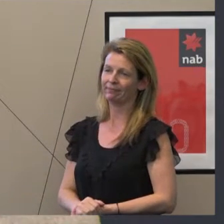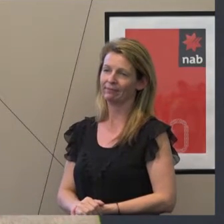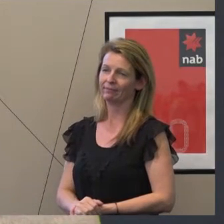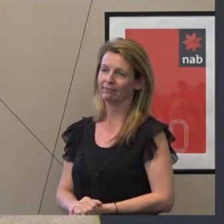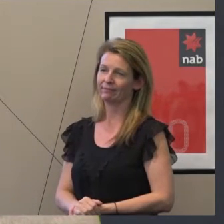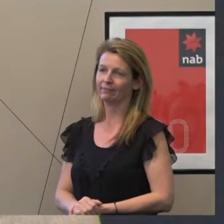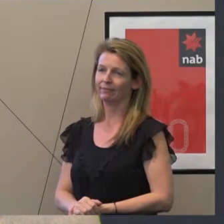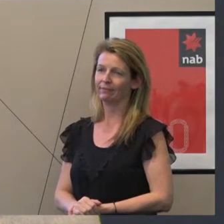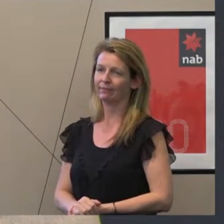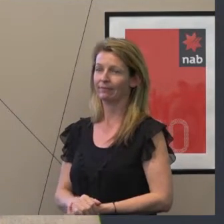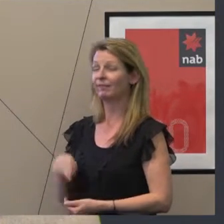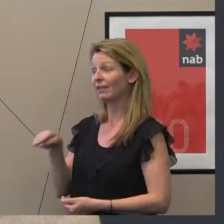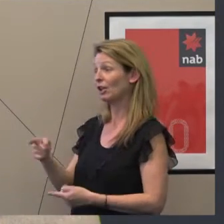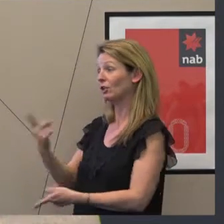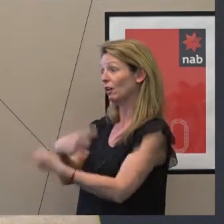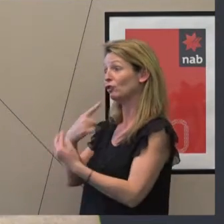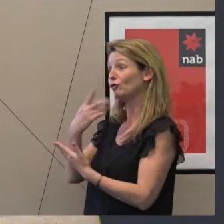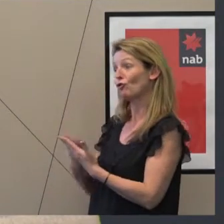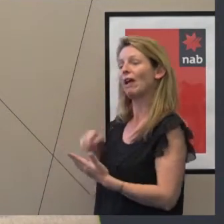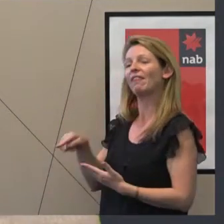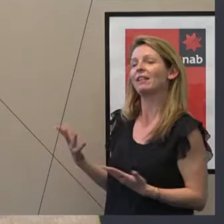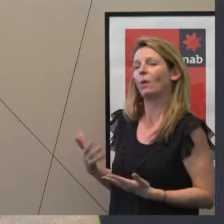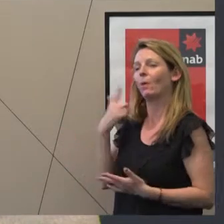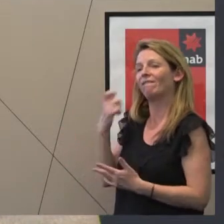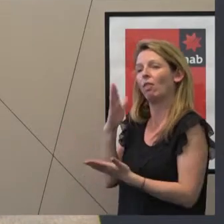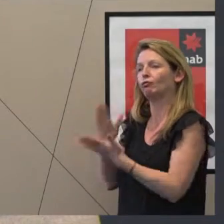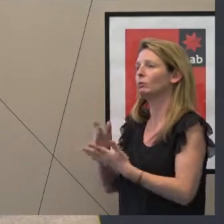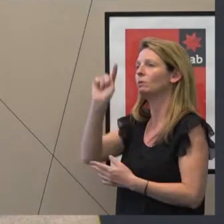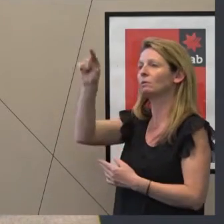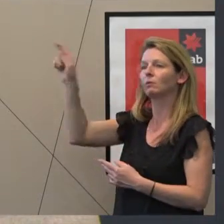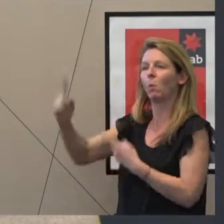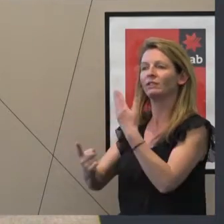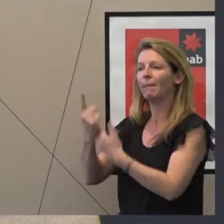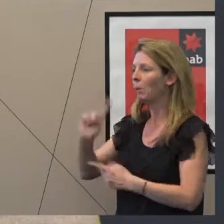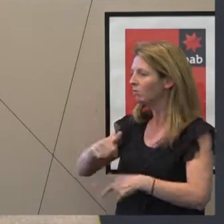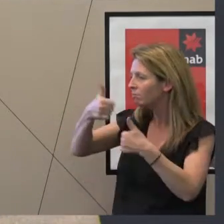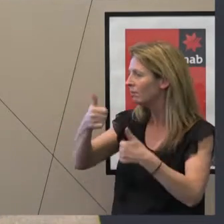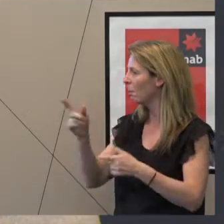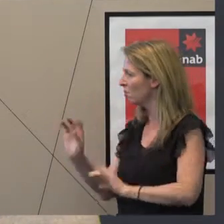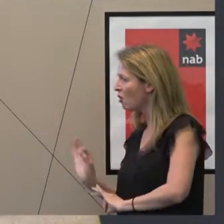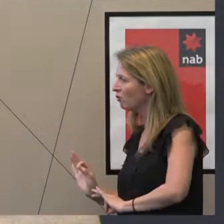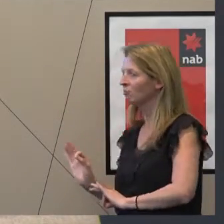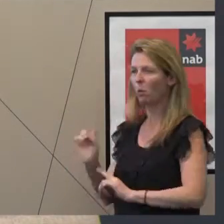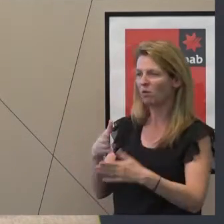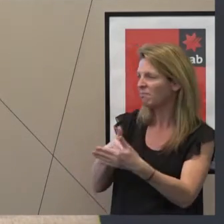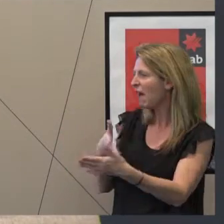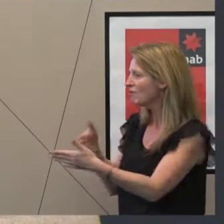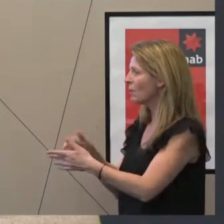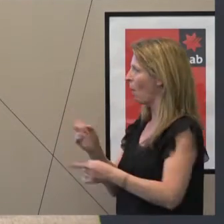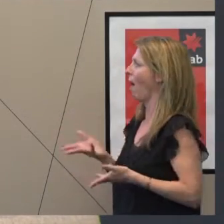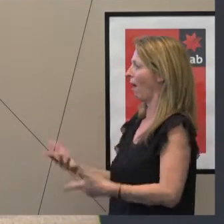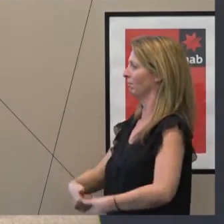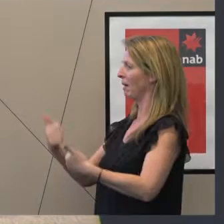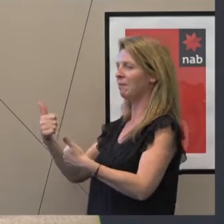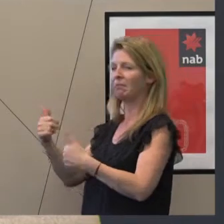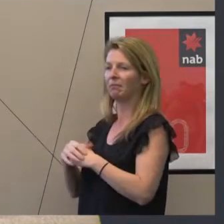And that's where we find out what's going on out there, what works, what doesn't, what are the barriers, what are the enablers. not so